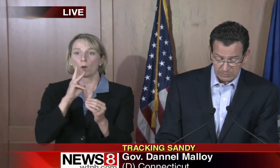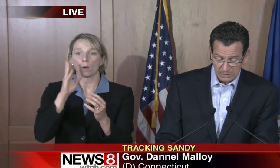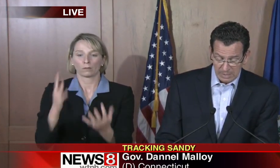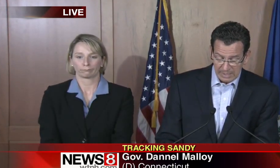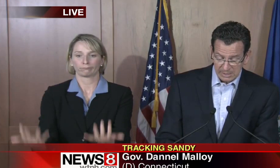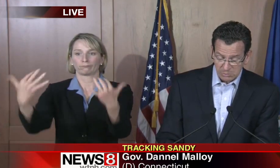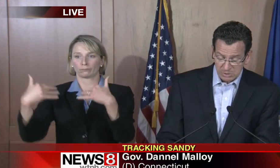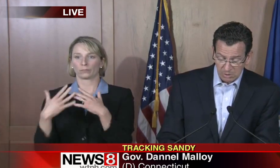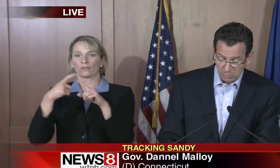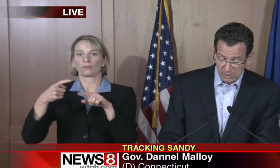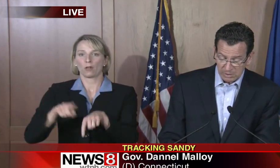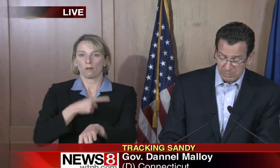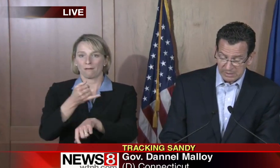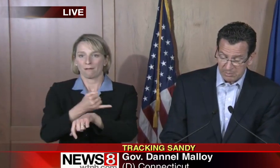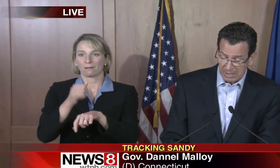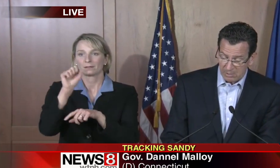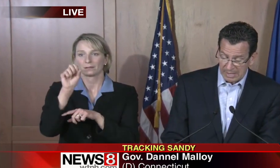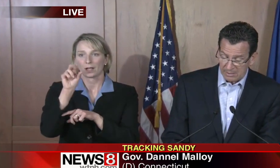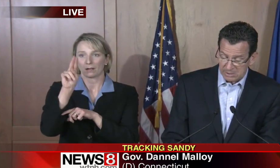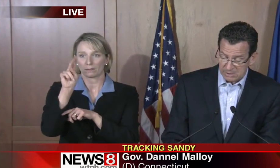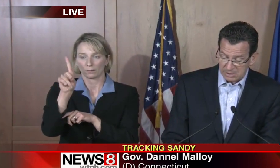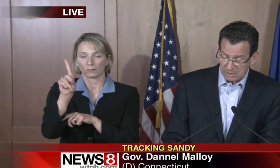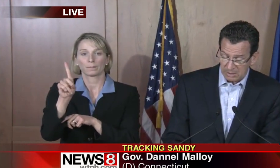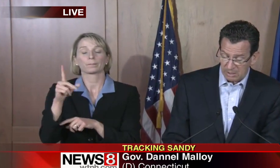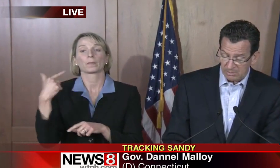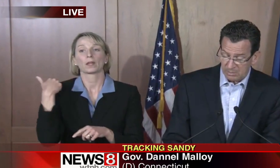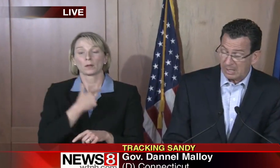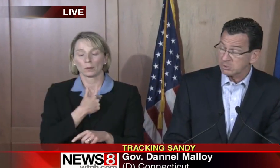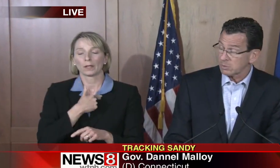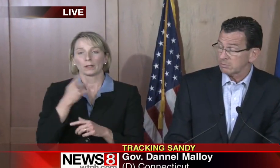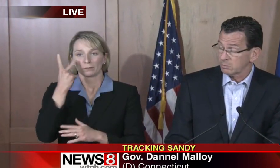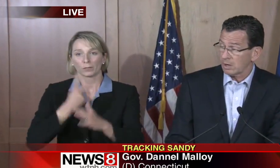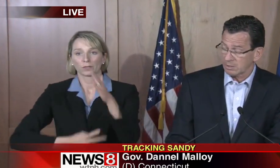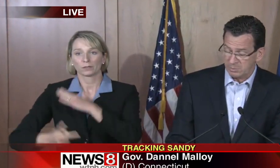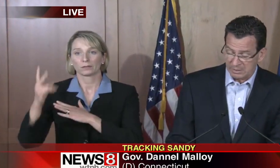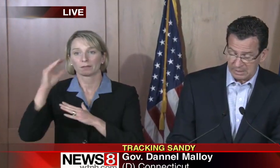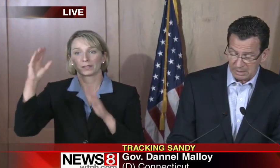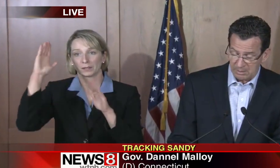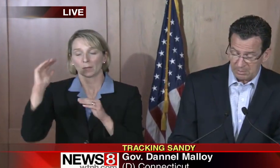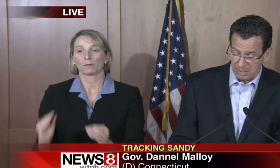well. As a result, we are expecting power outages